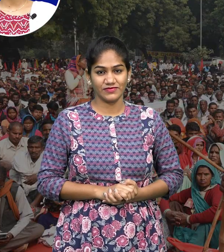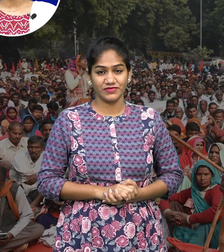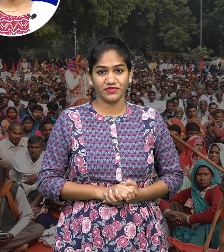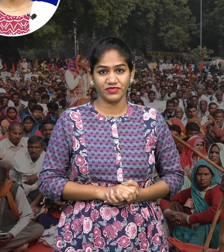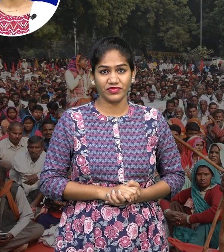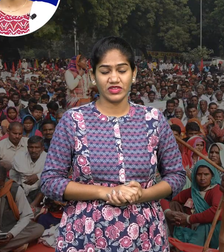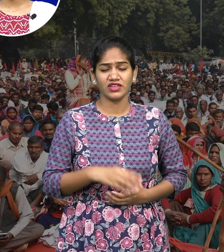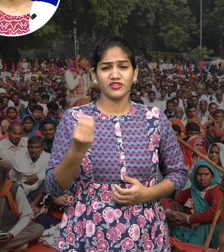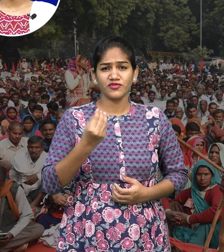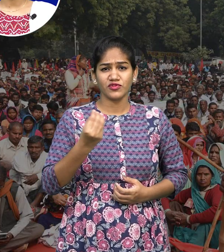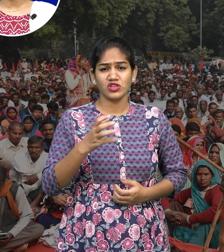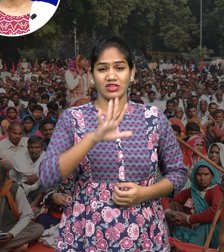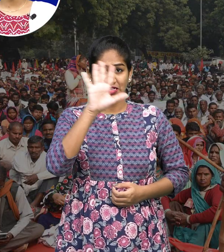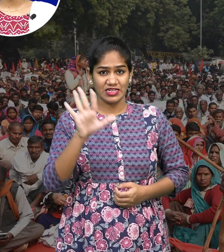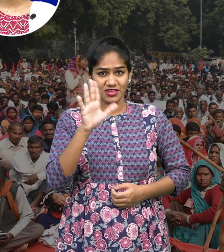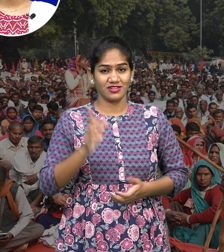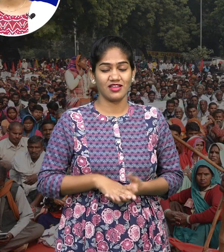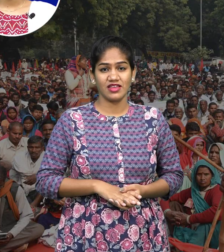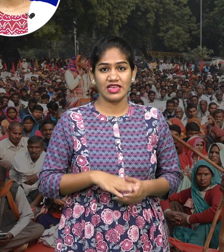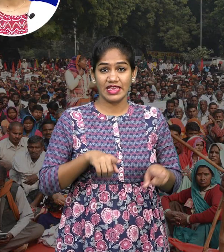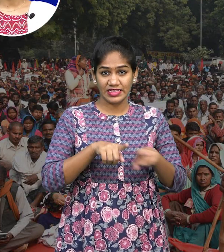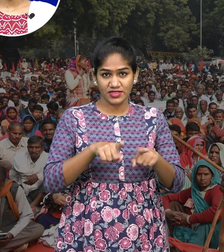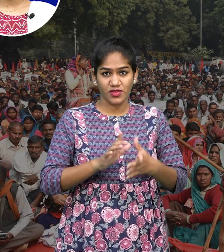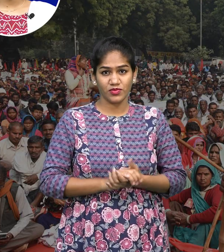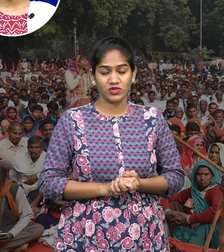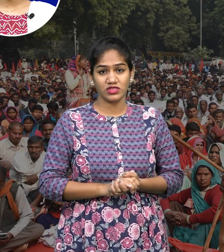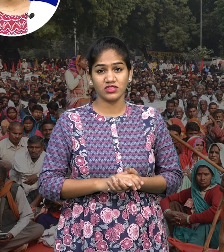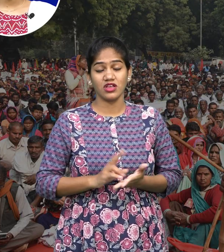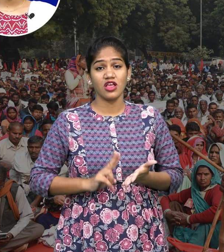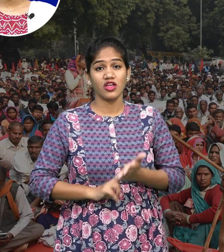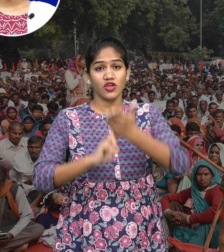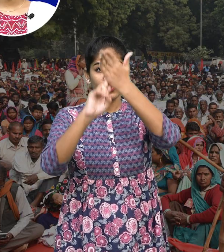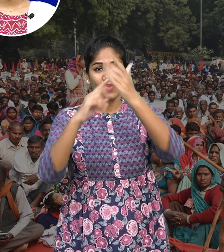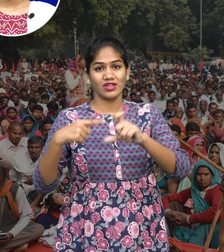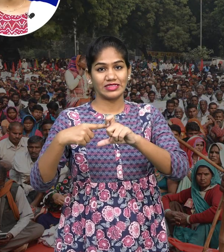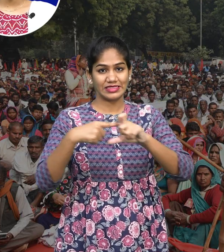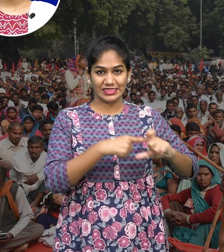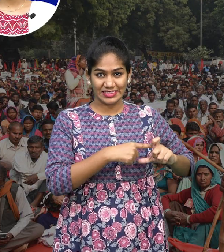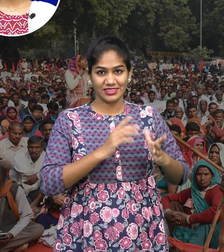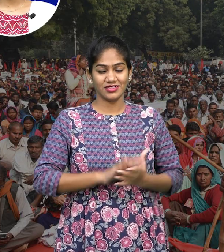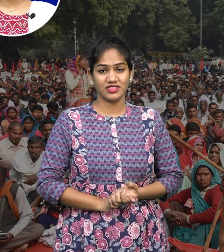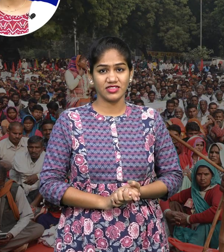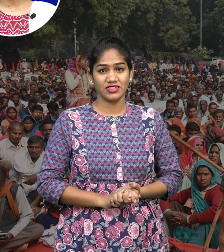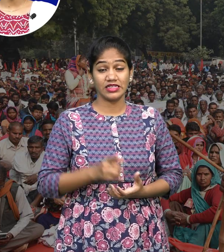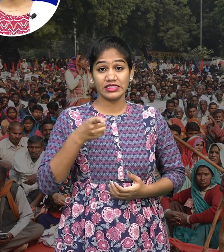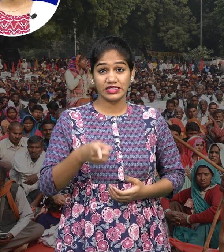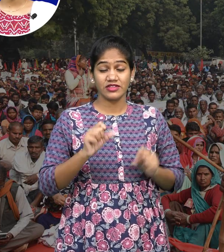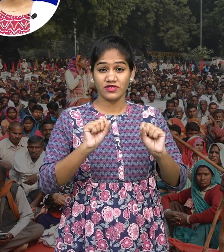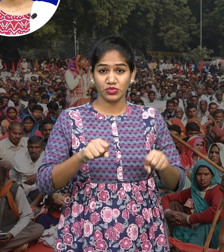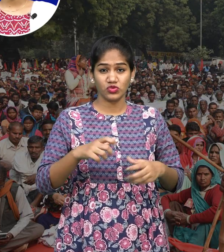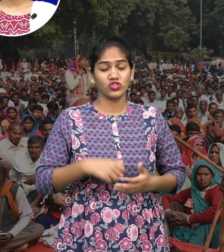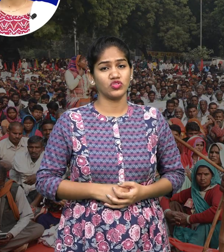In some regions, like the Northeast, they were able to